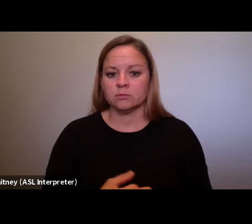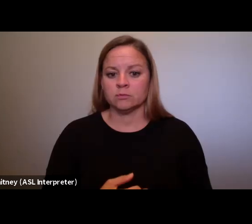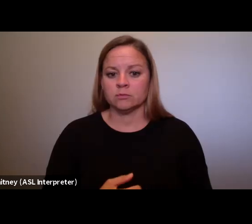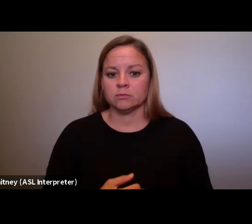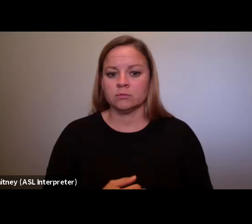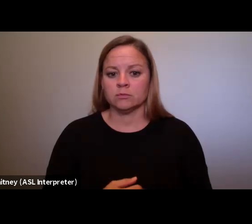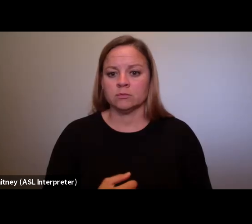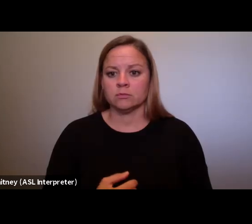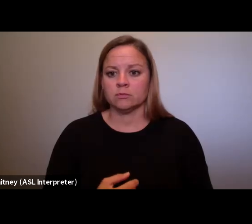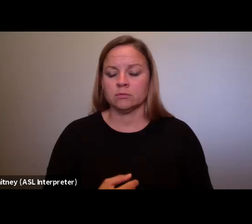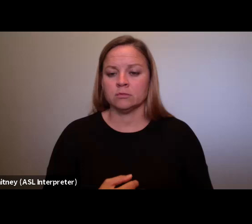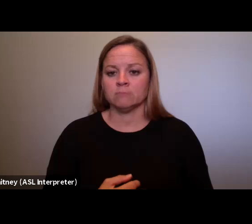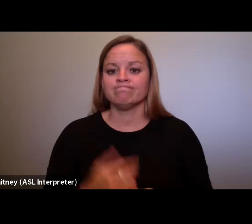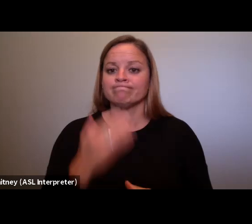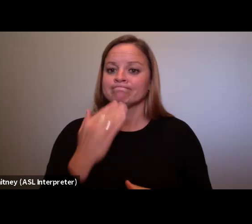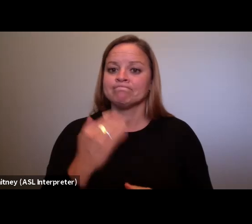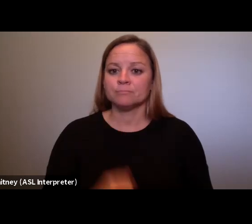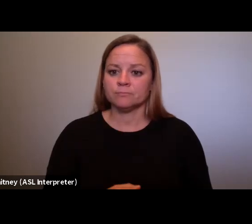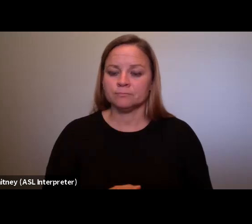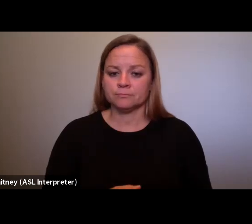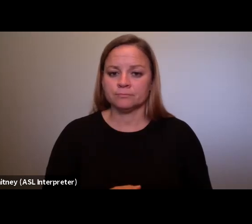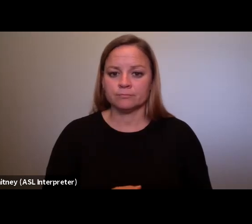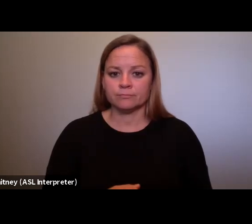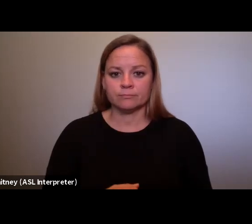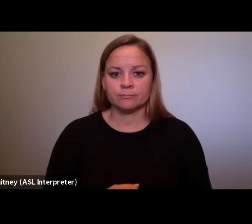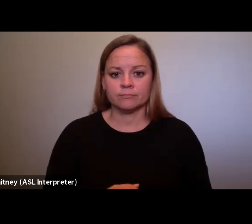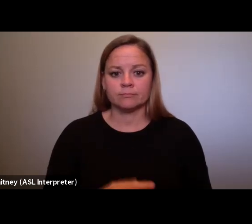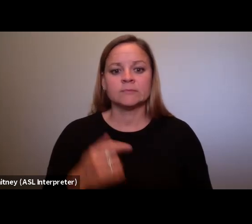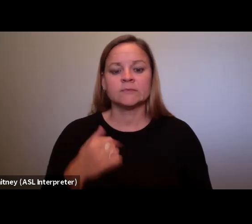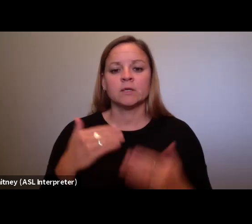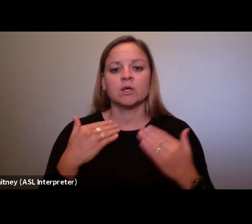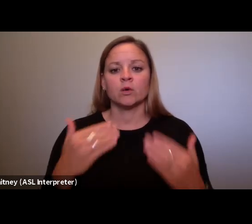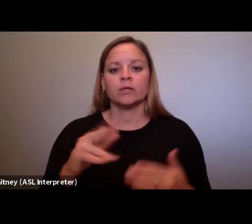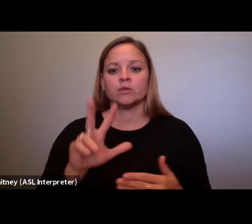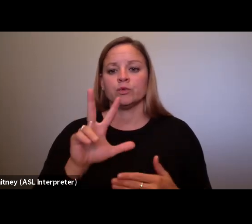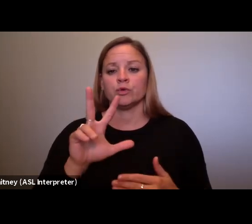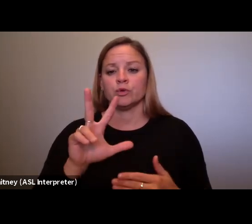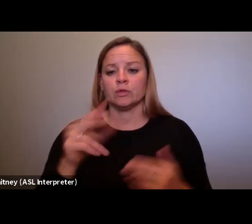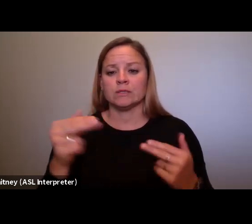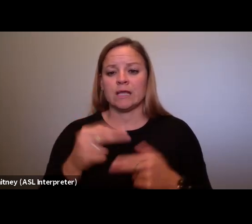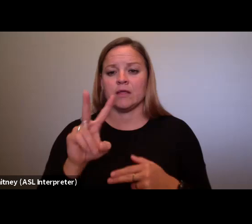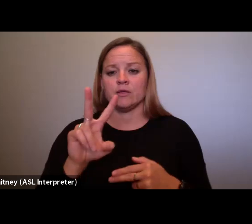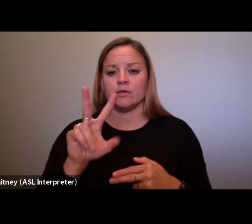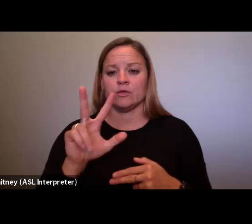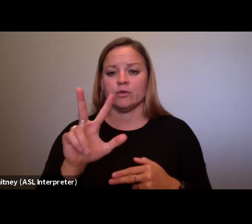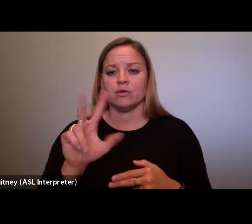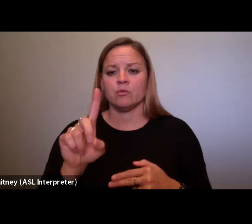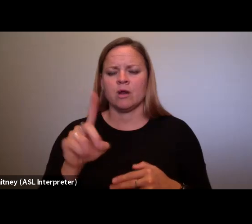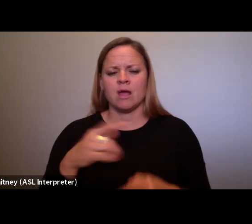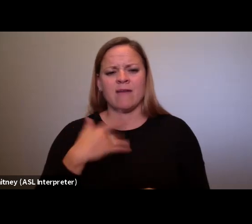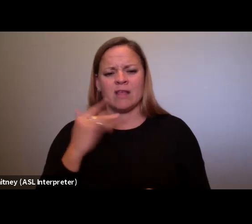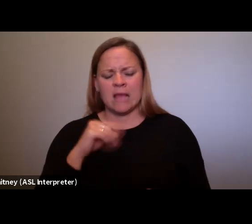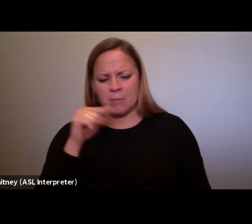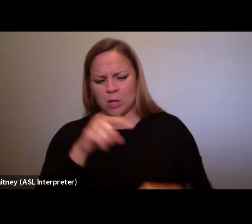Great, thanks. All right, I'm going to go ahead to 31. I really feel like I'm looking at the clock